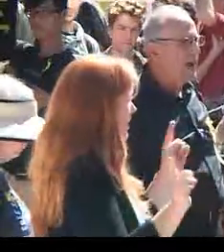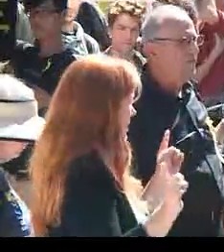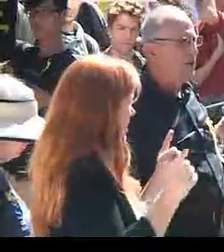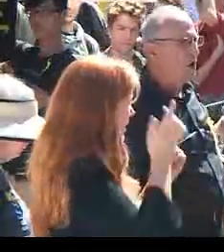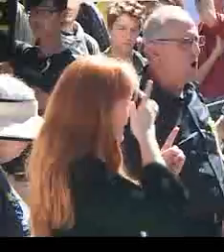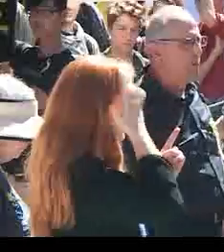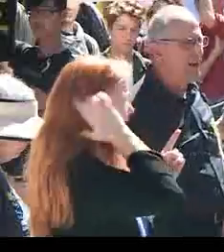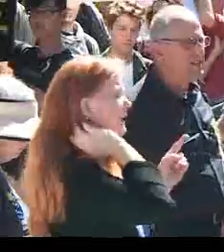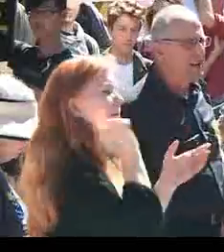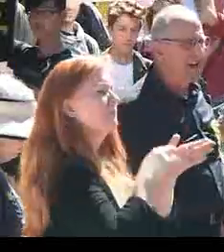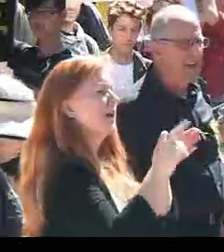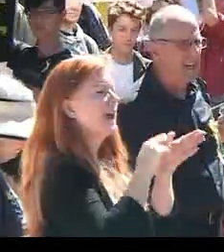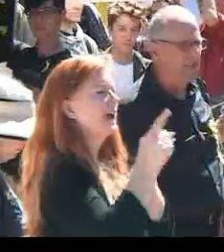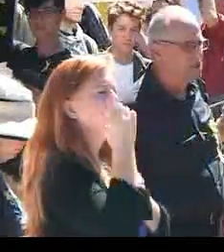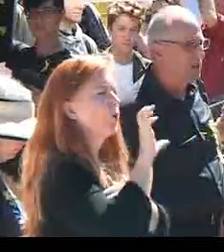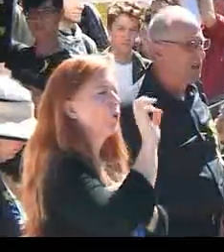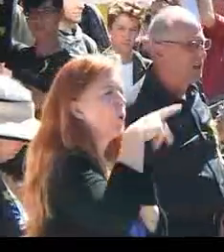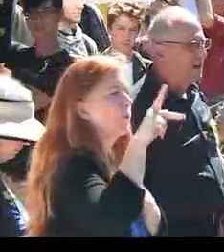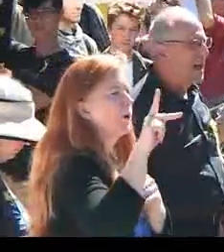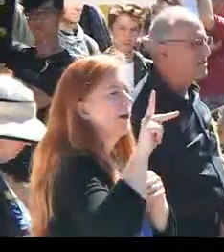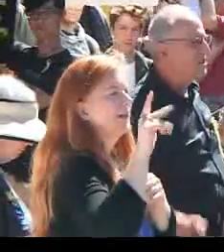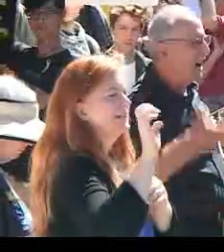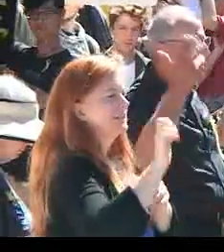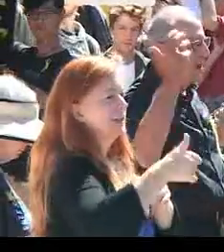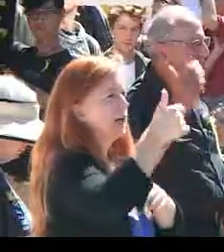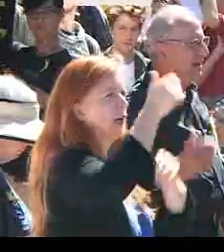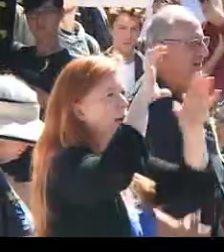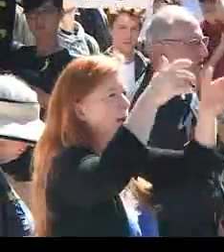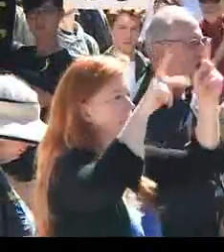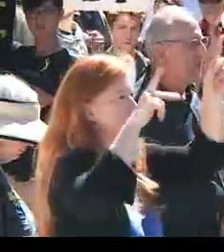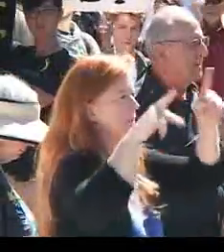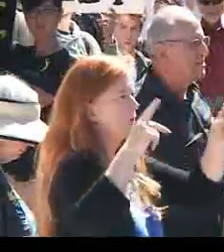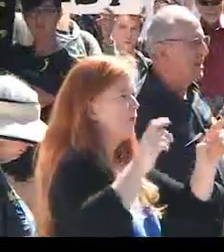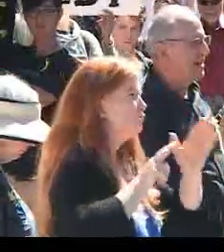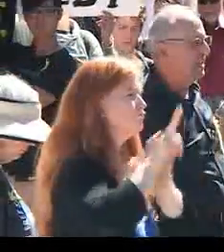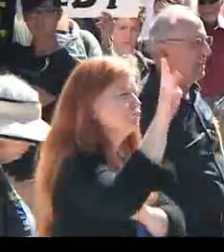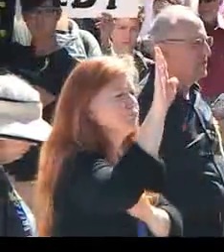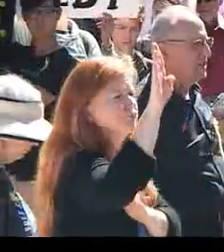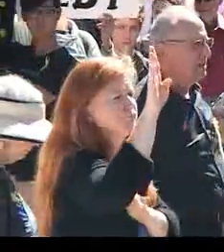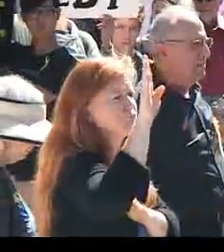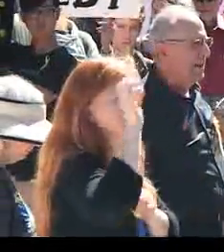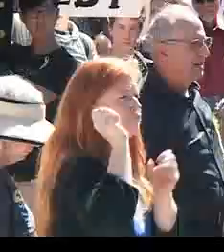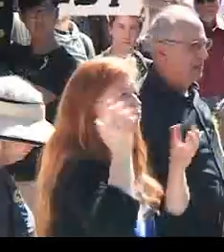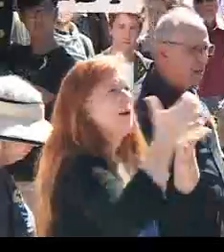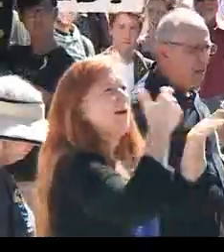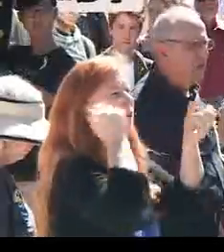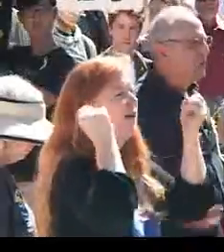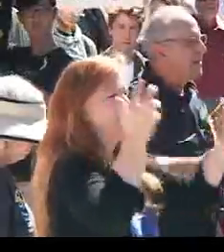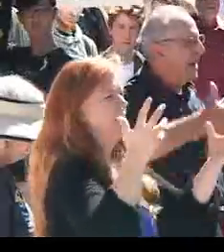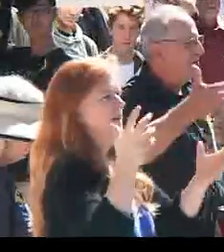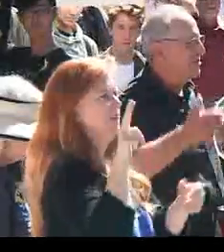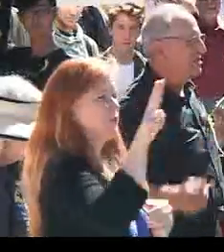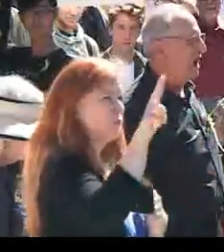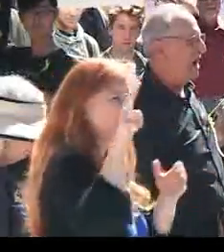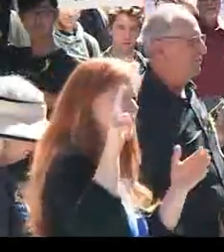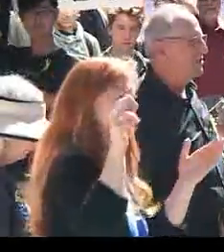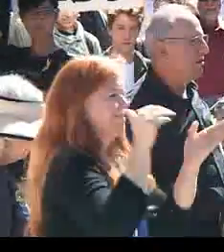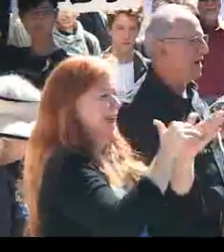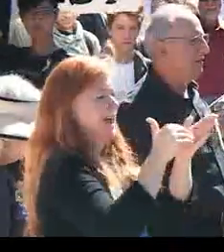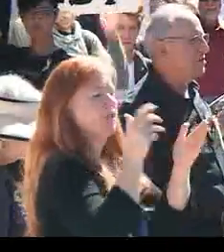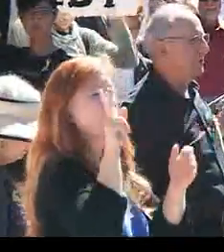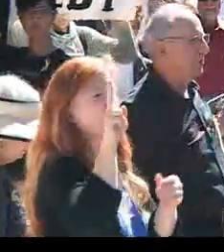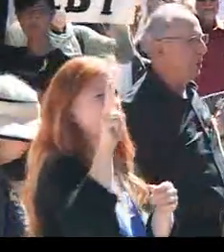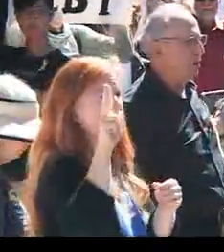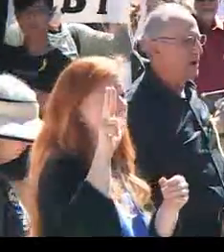the pay for corporate executives has skyrocketed. Corporate executives make 3,000 times